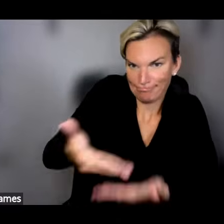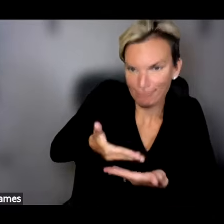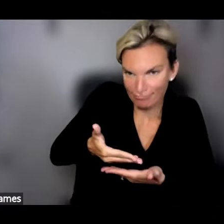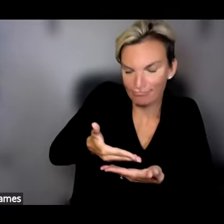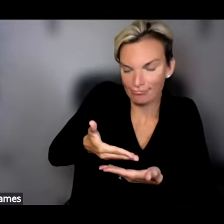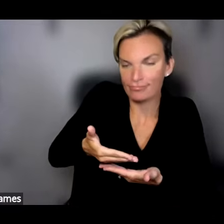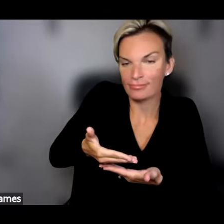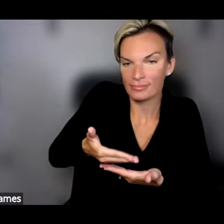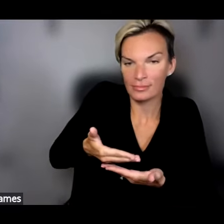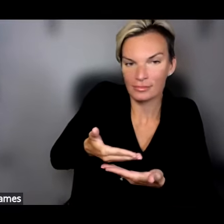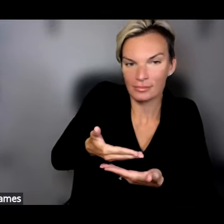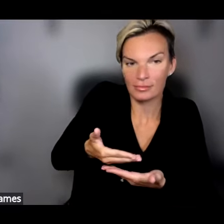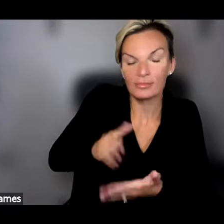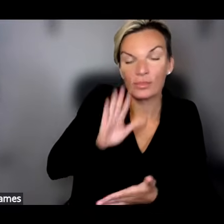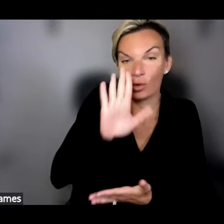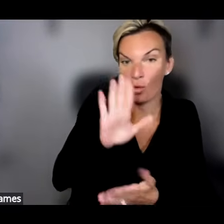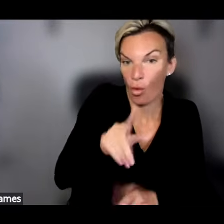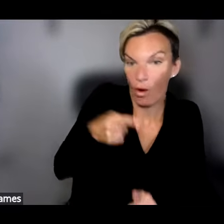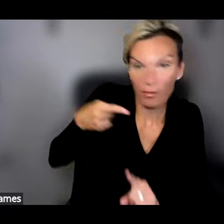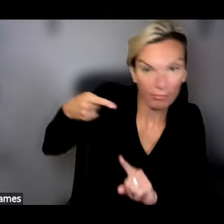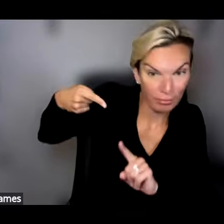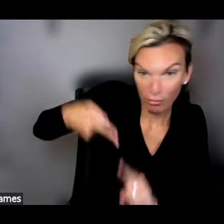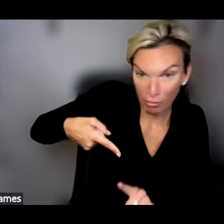what you point to is a distinct